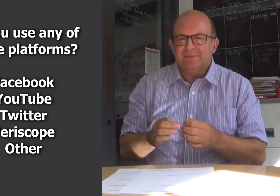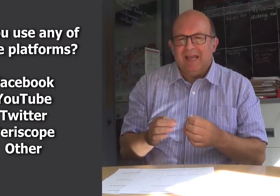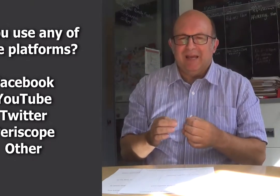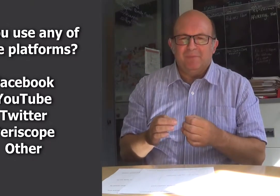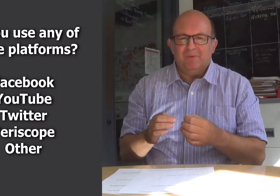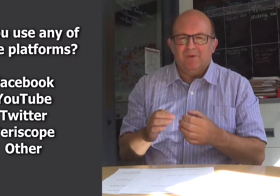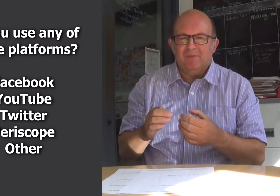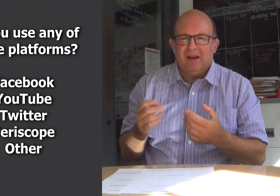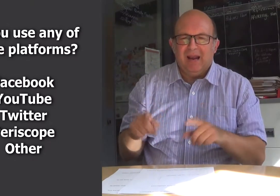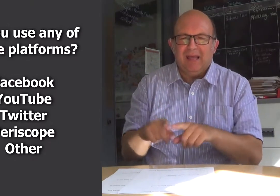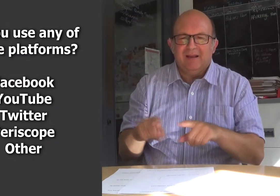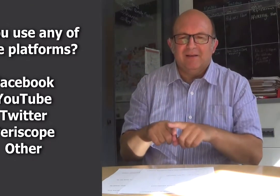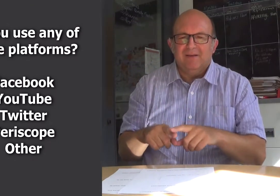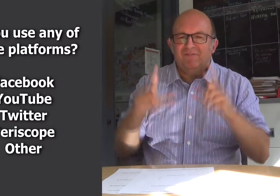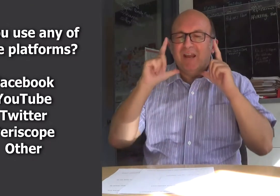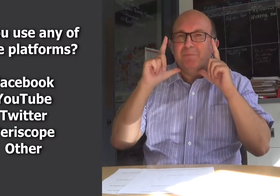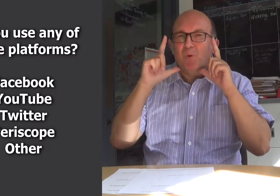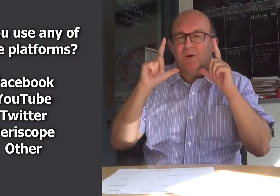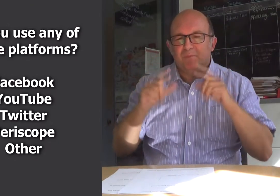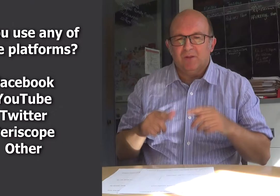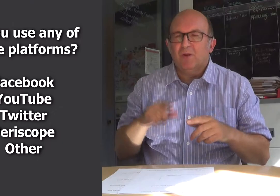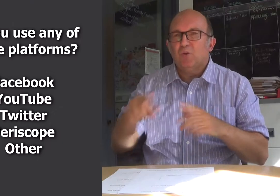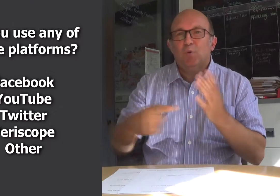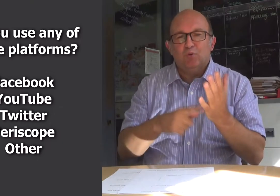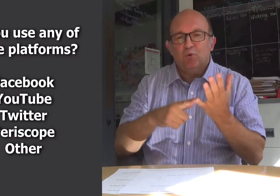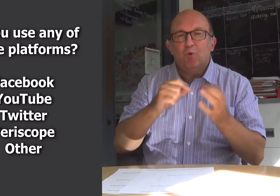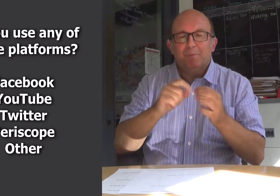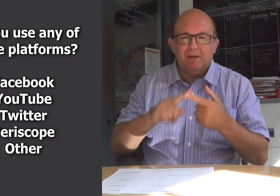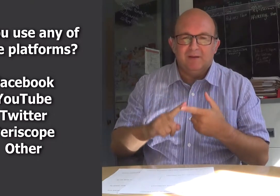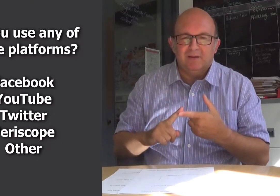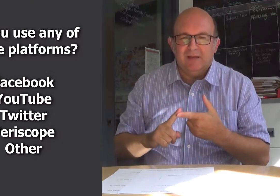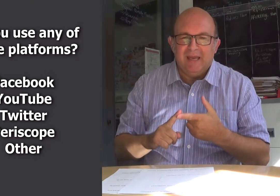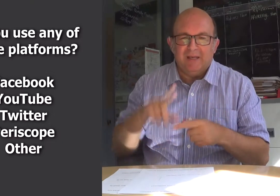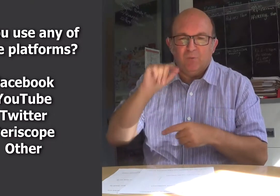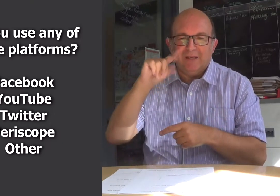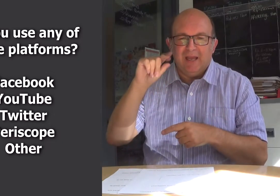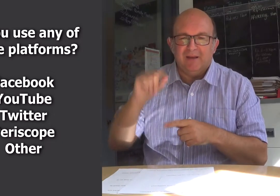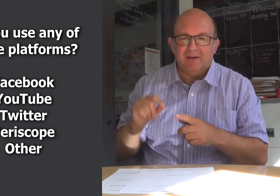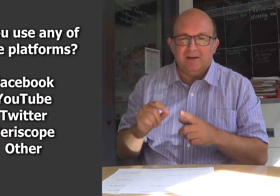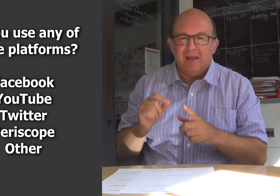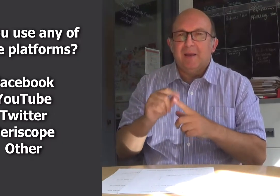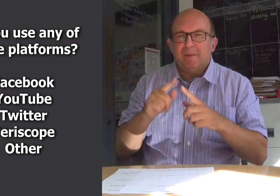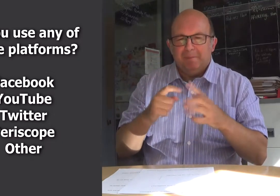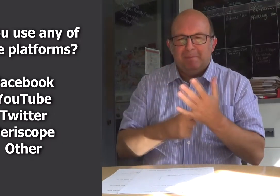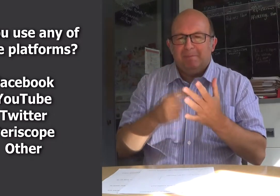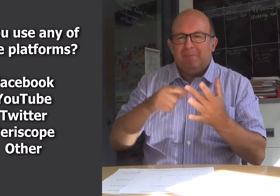internet, like Facebook, YouTube, Twitter,